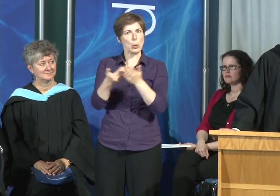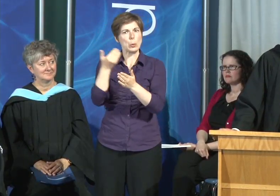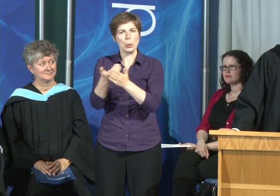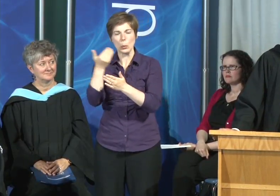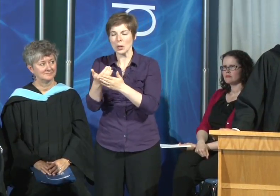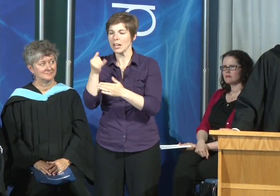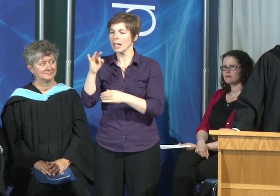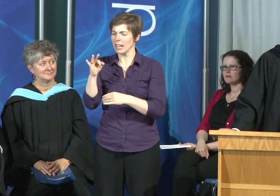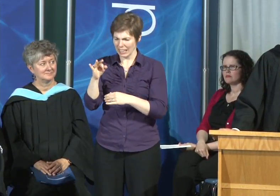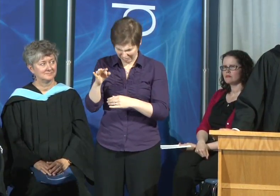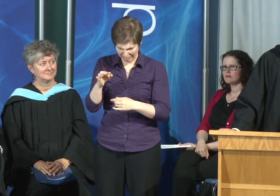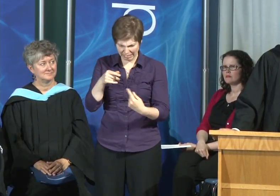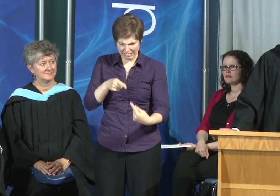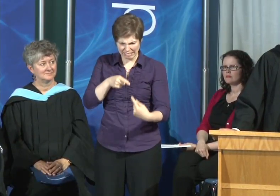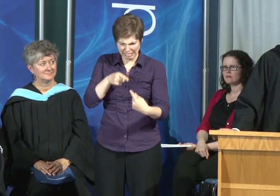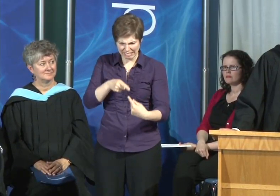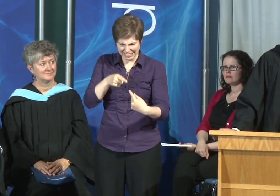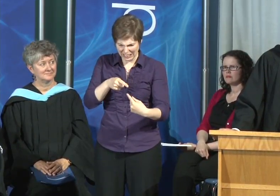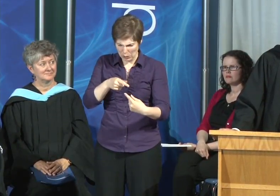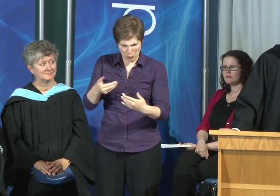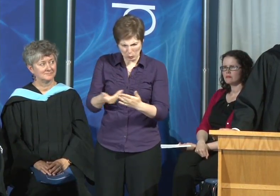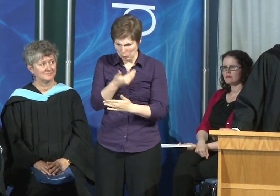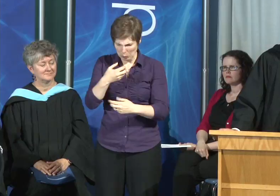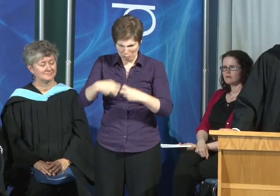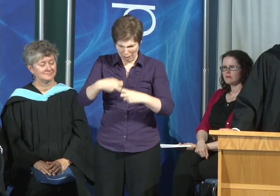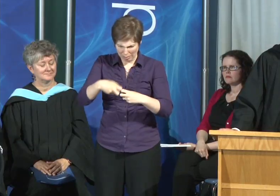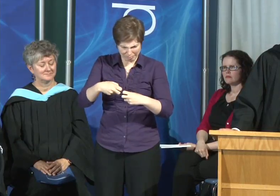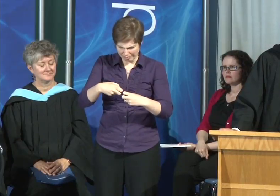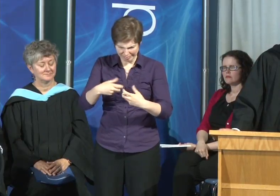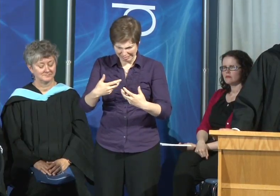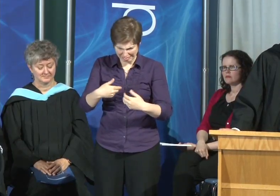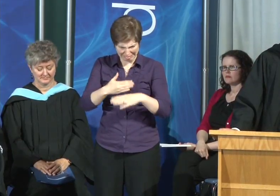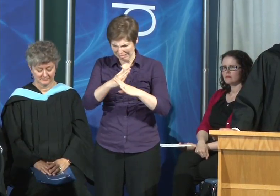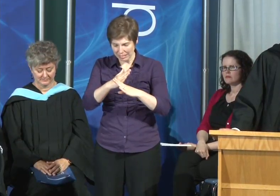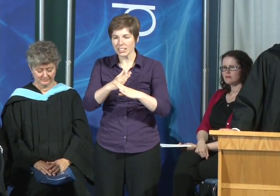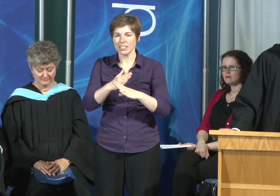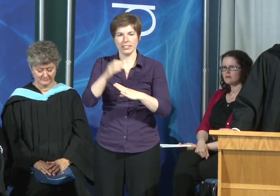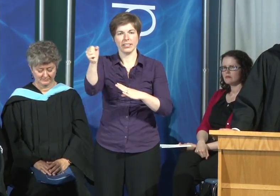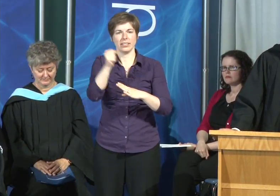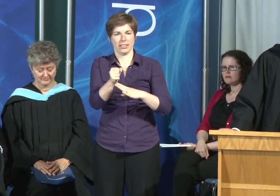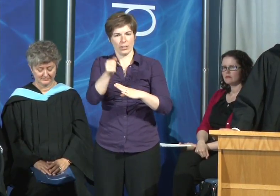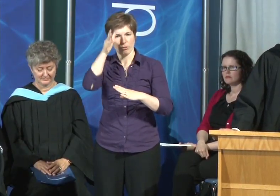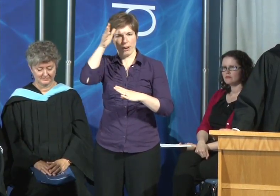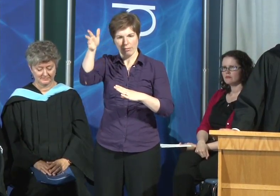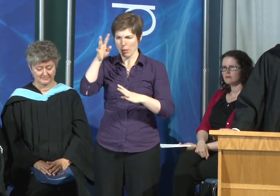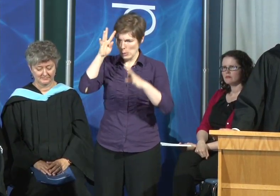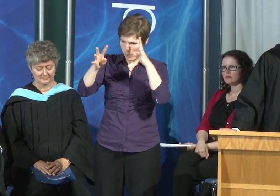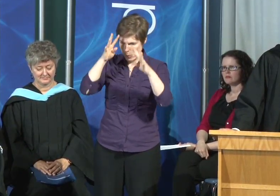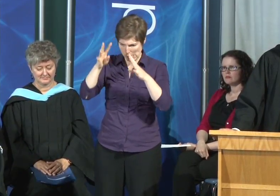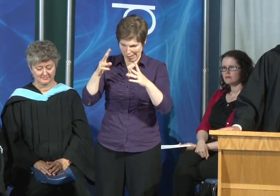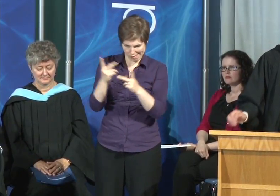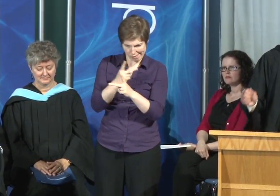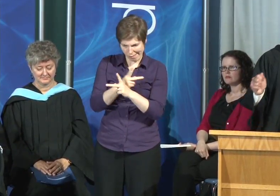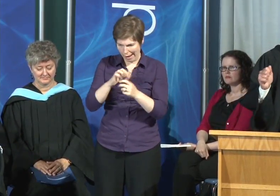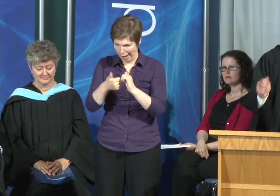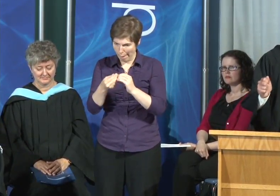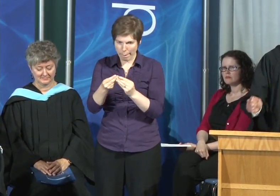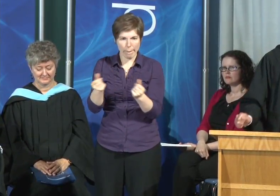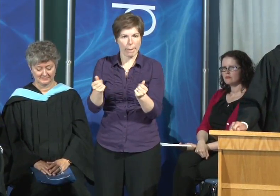solutions were required for complex electrical challenges. And he often spoke about